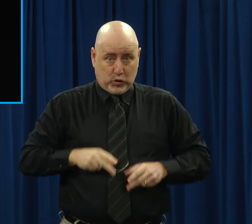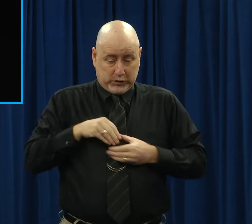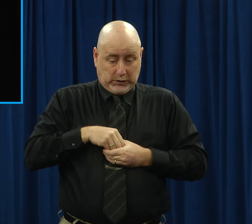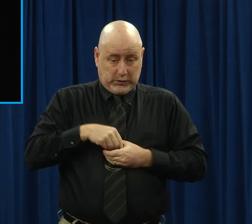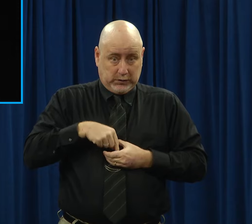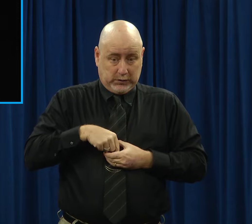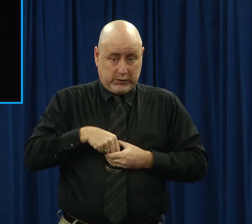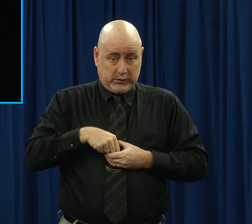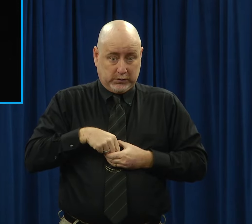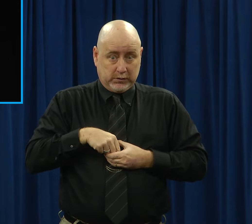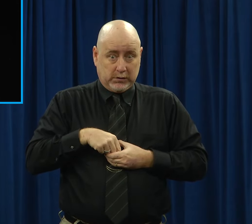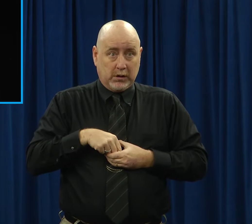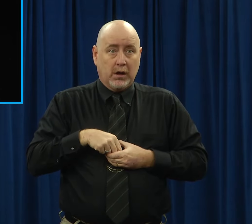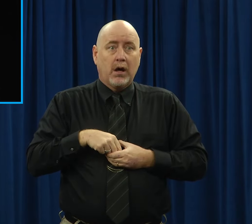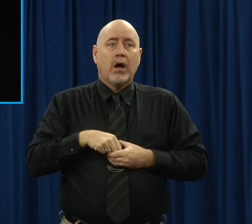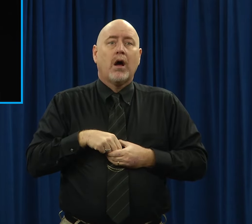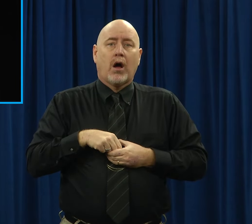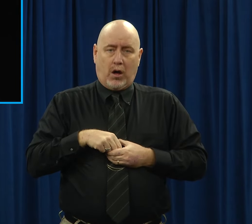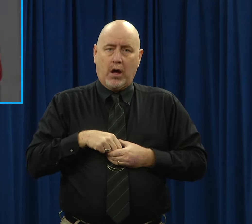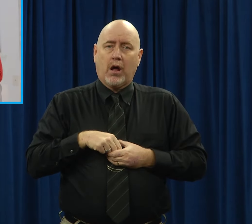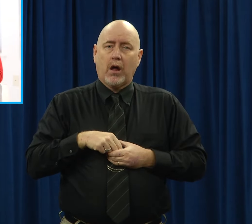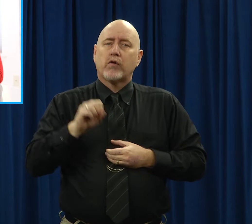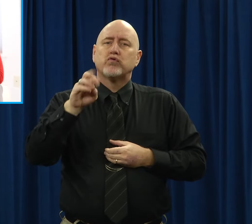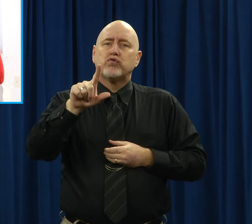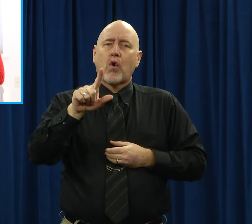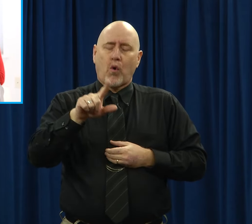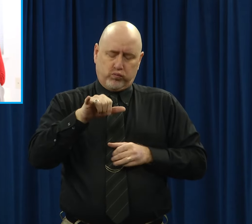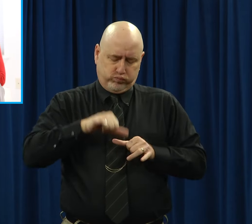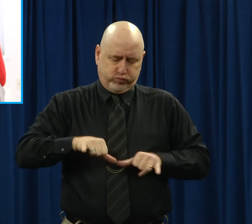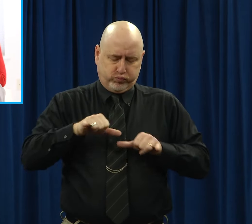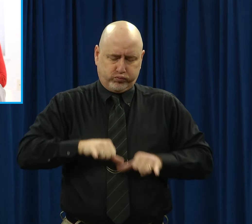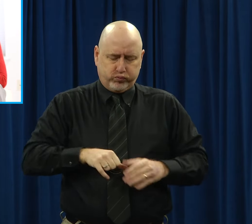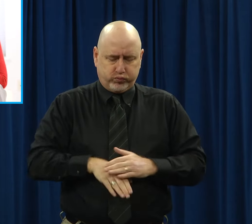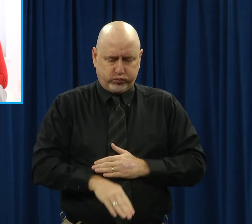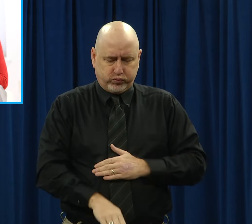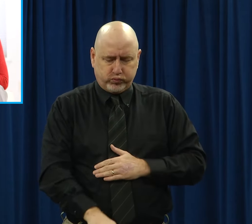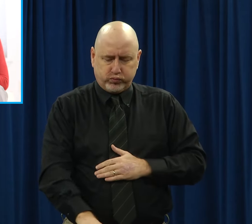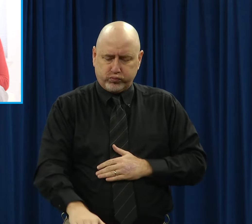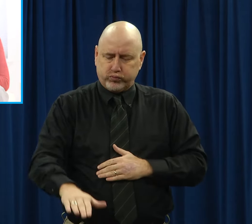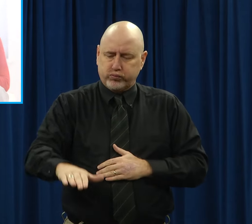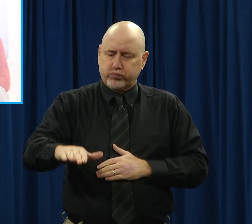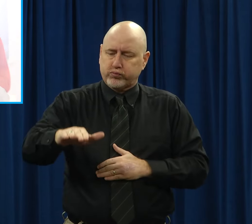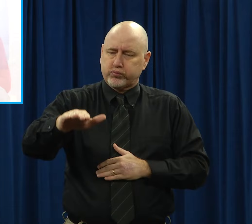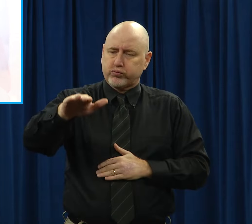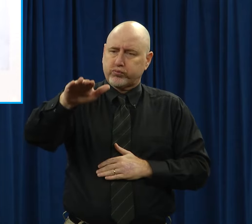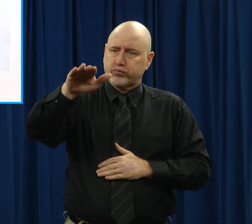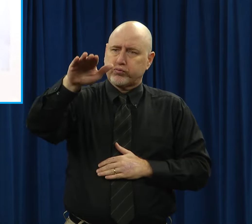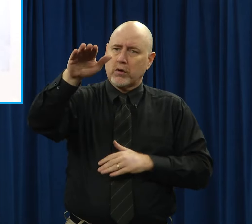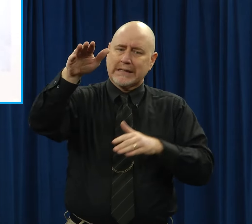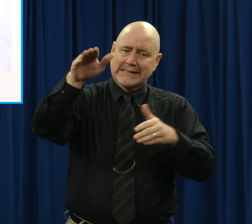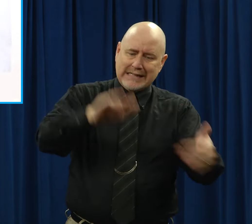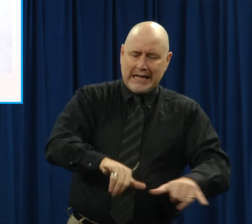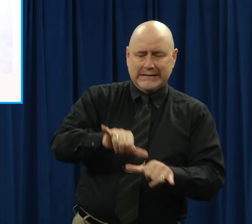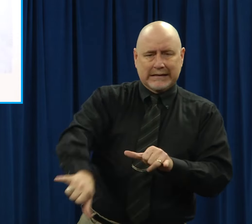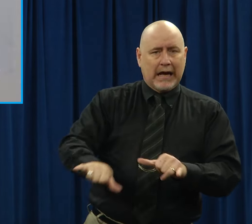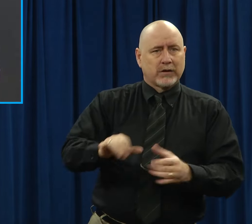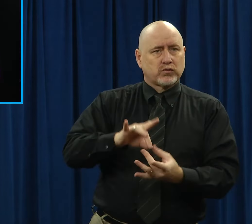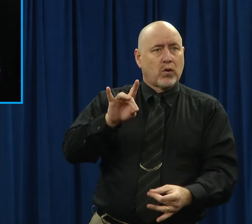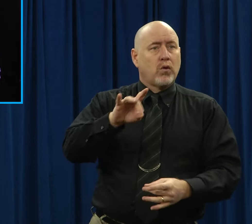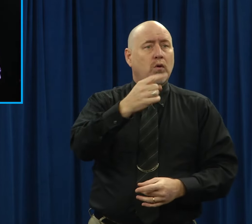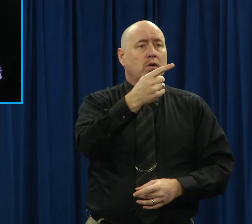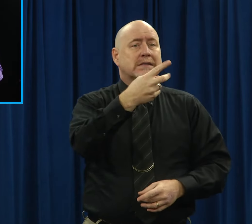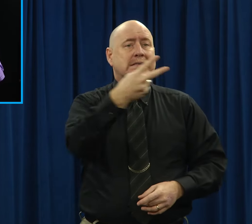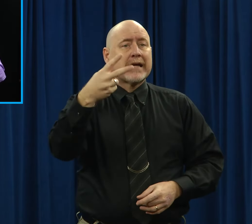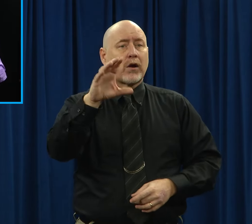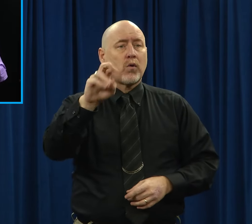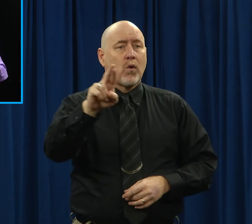newly formed human being, it will continue to dwell in that physical body until that person dies. 2 Corinthians